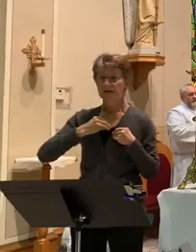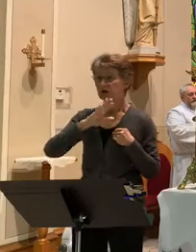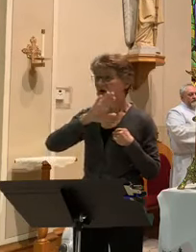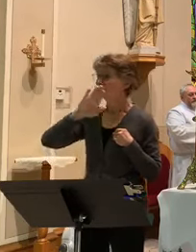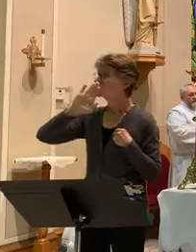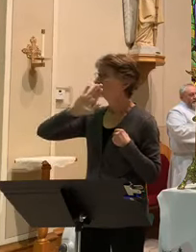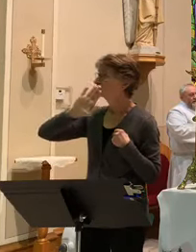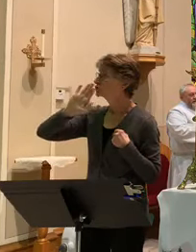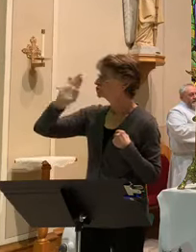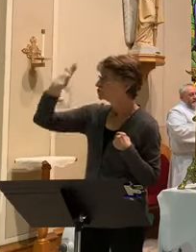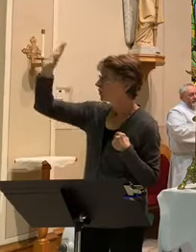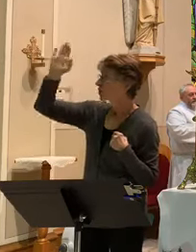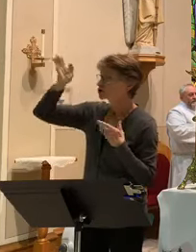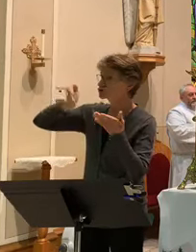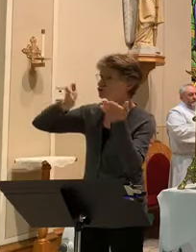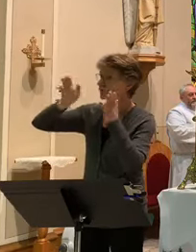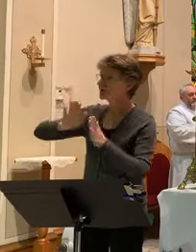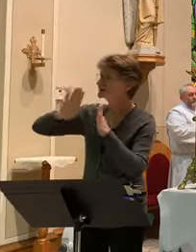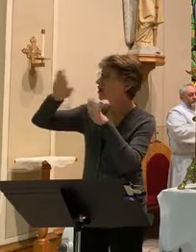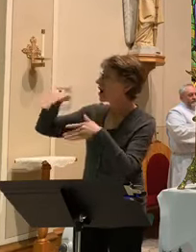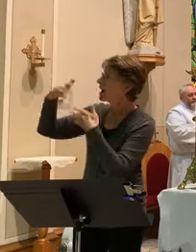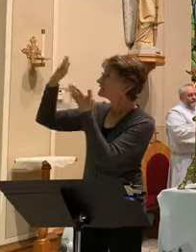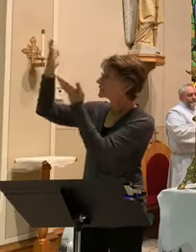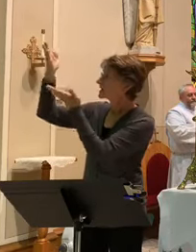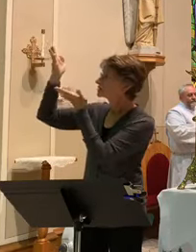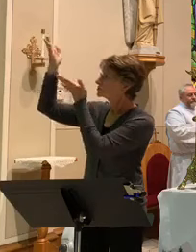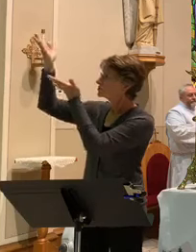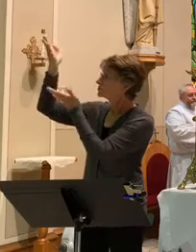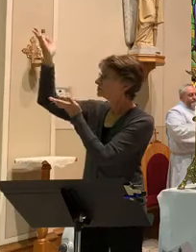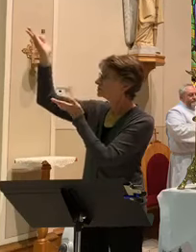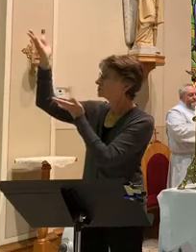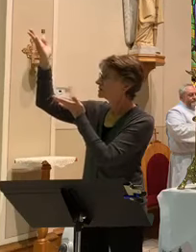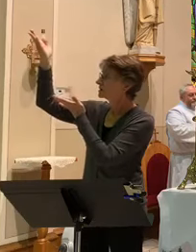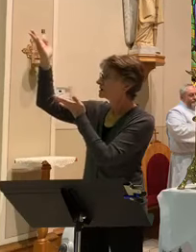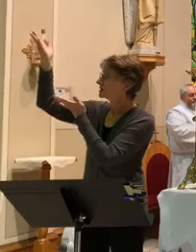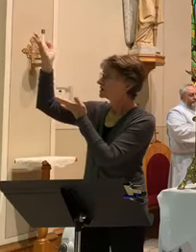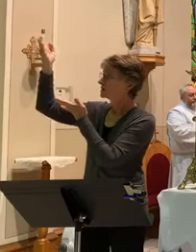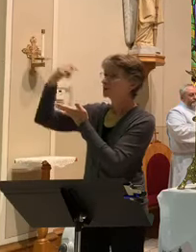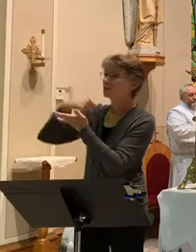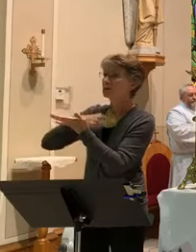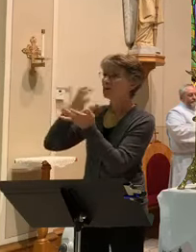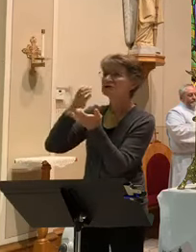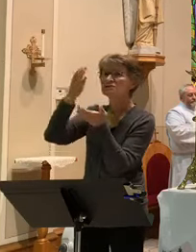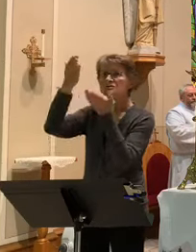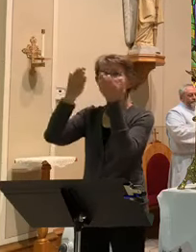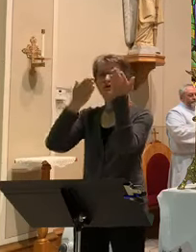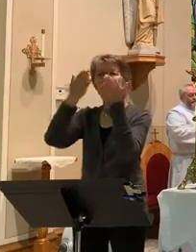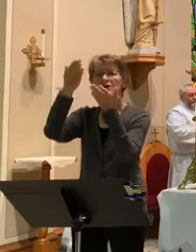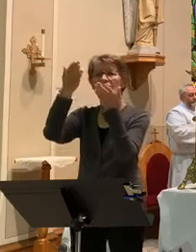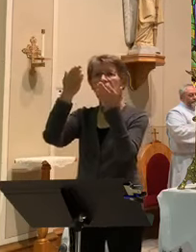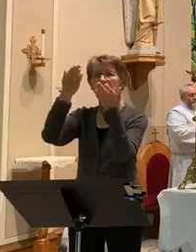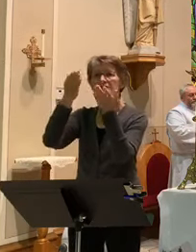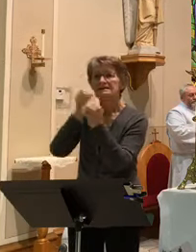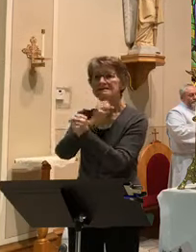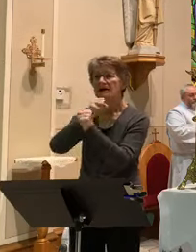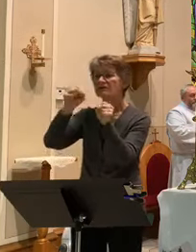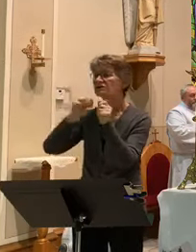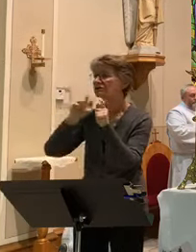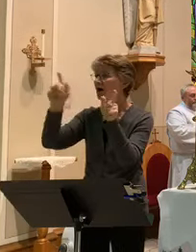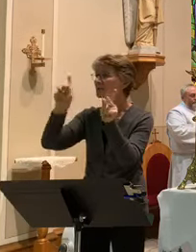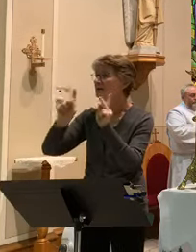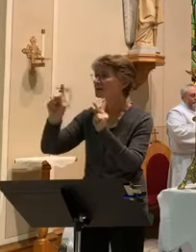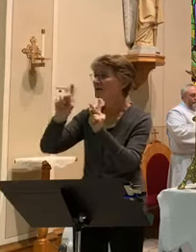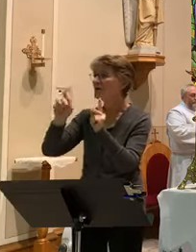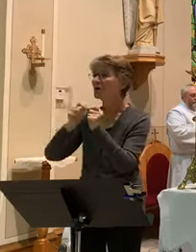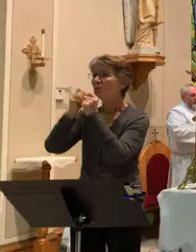offerings, that what each has offered to the honor of your name may serve the salvation of all, through